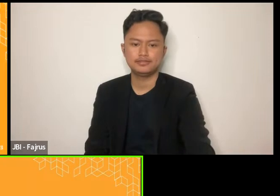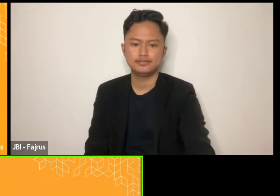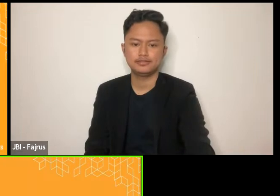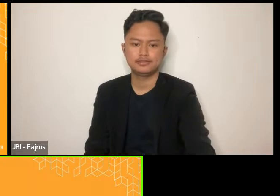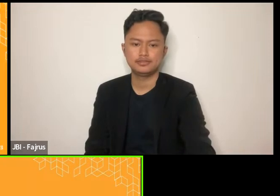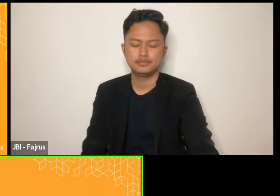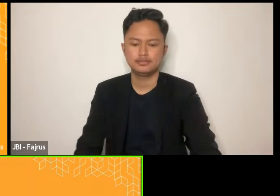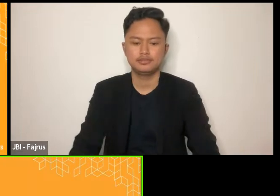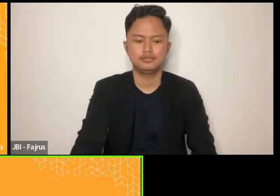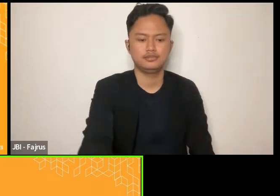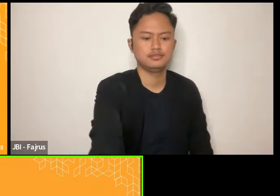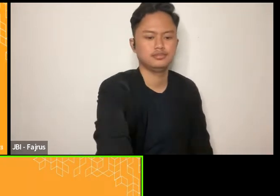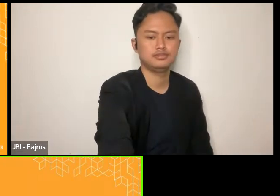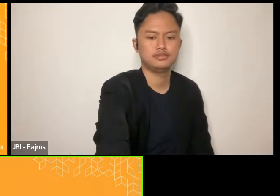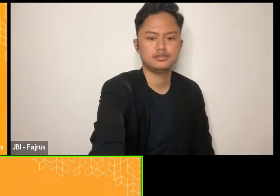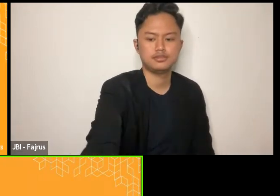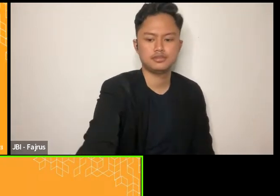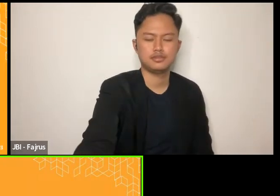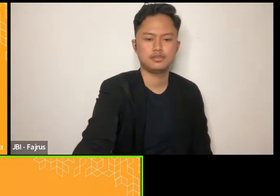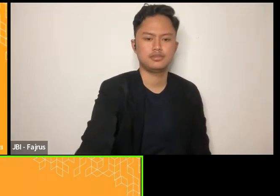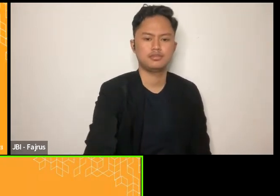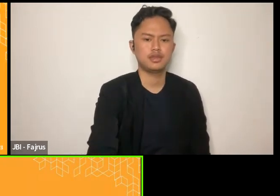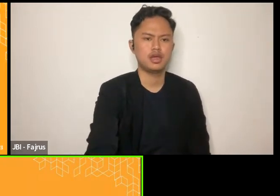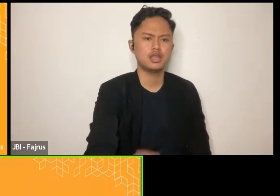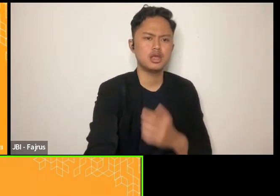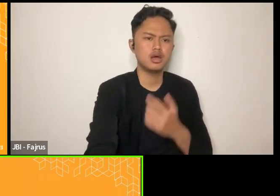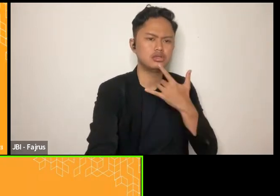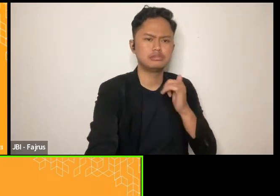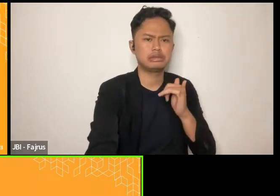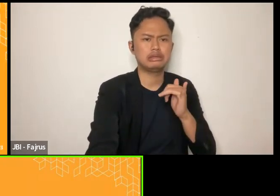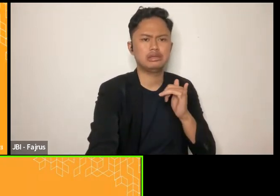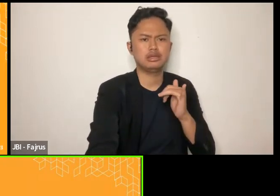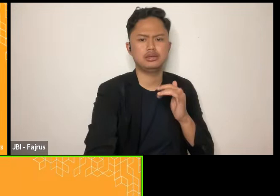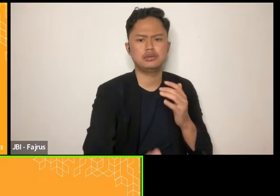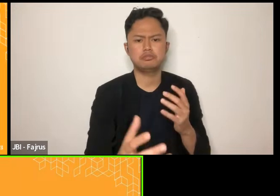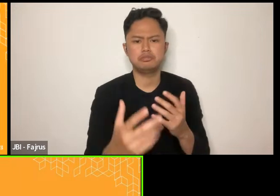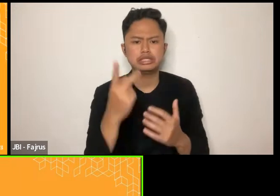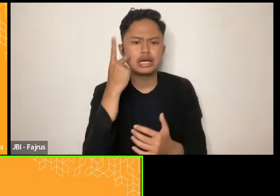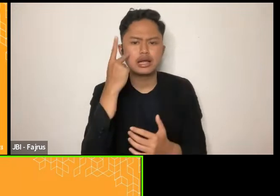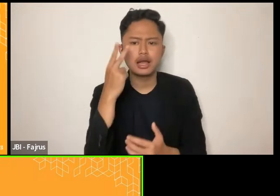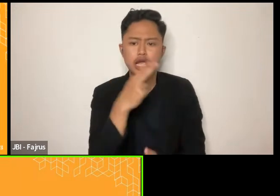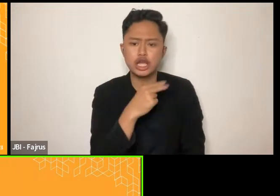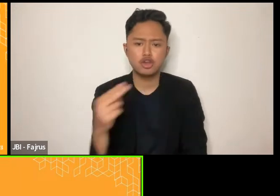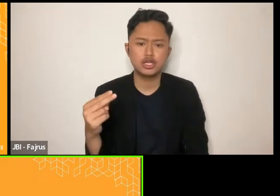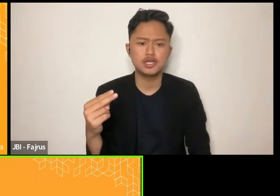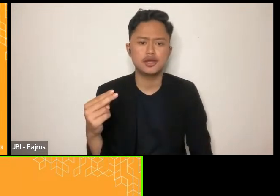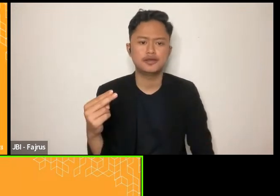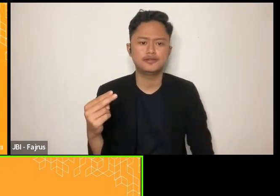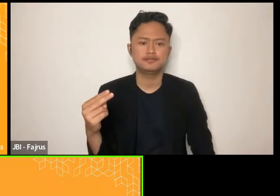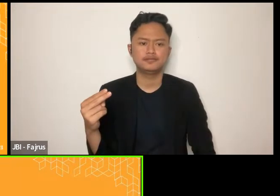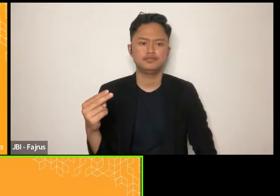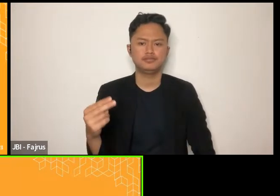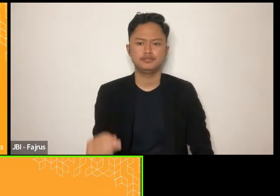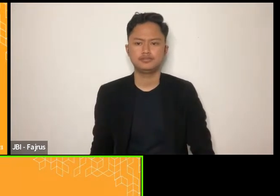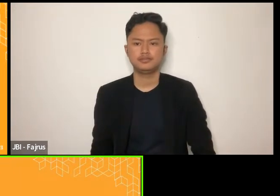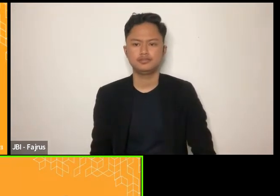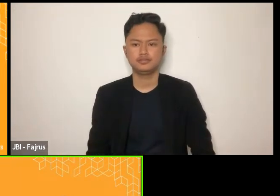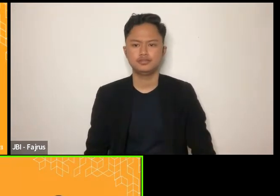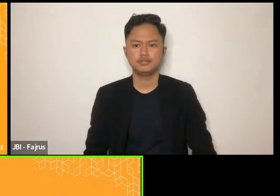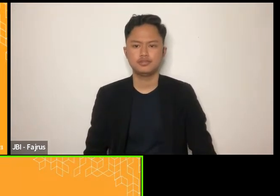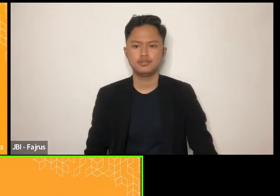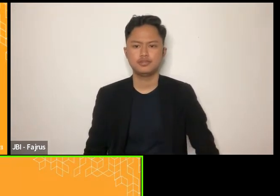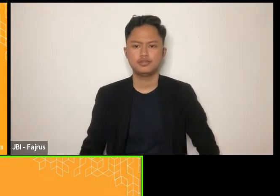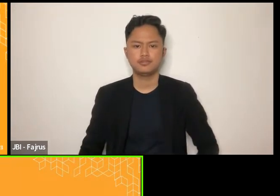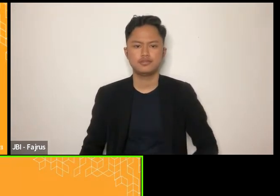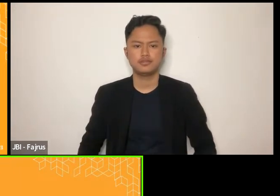and also for keeping the Indonesian government accountable to for